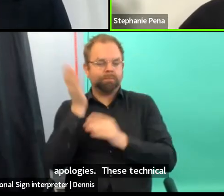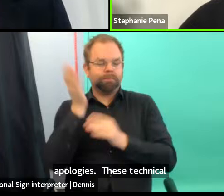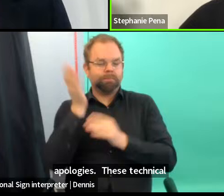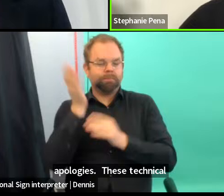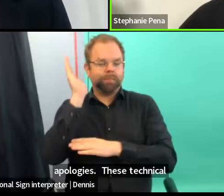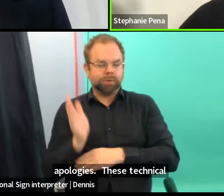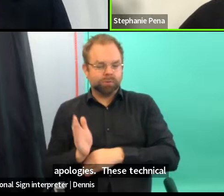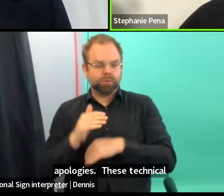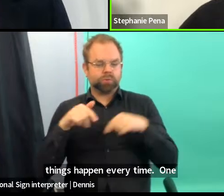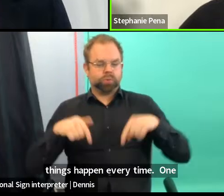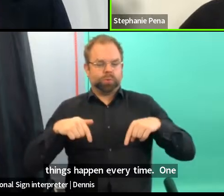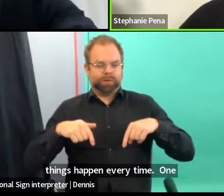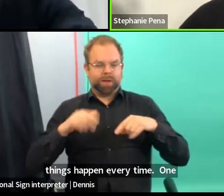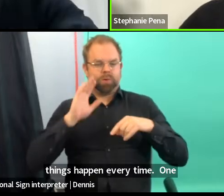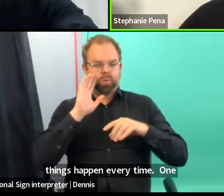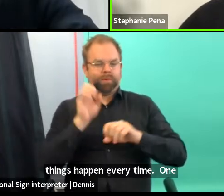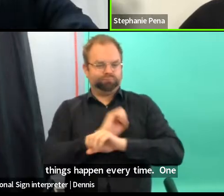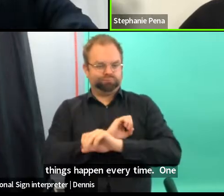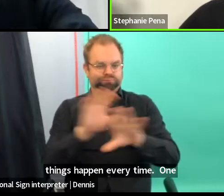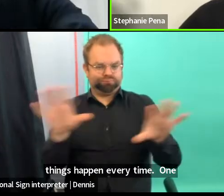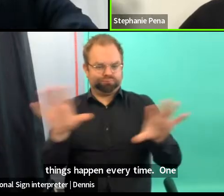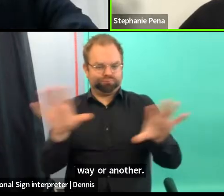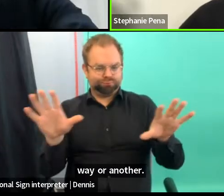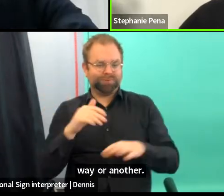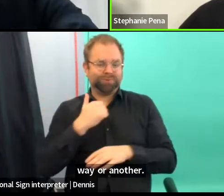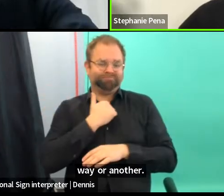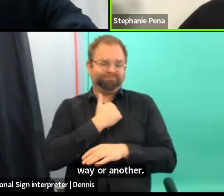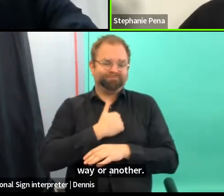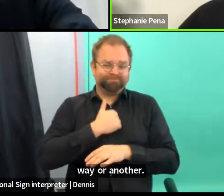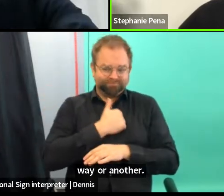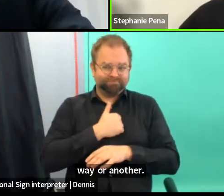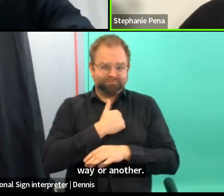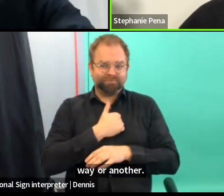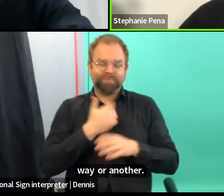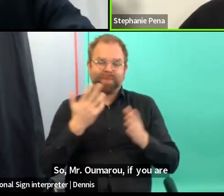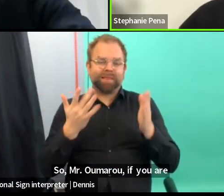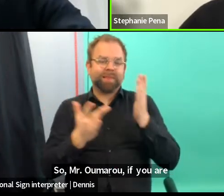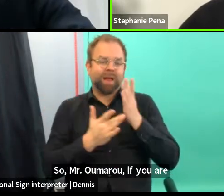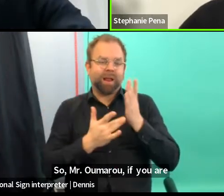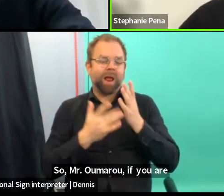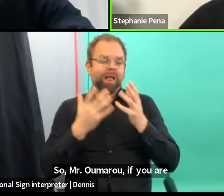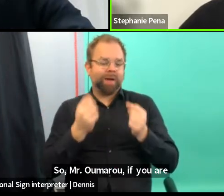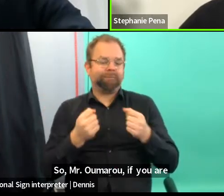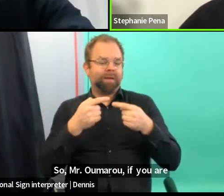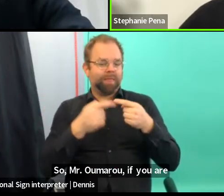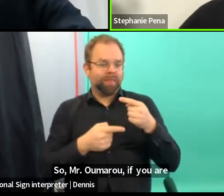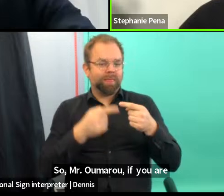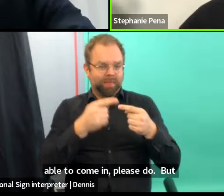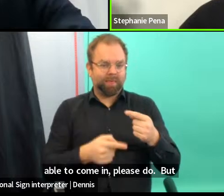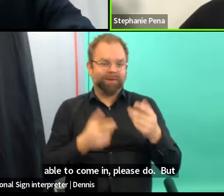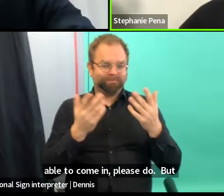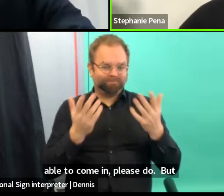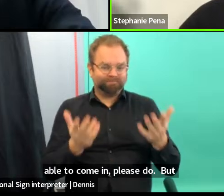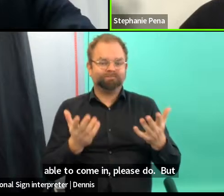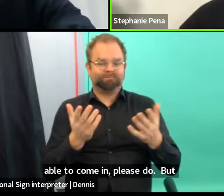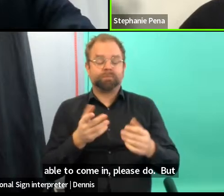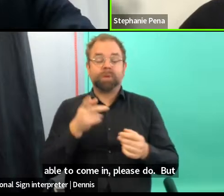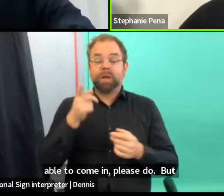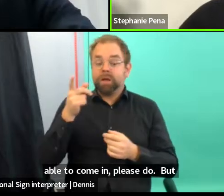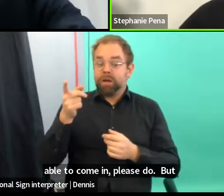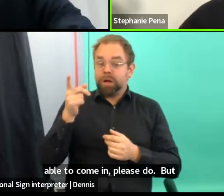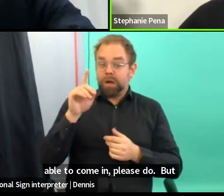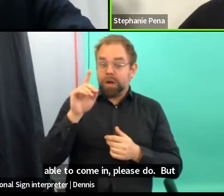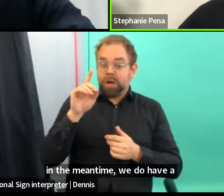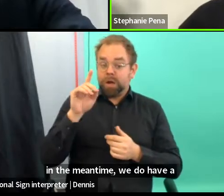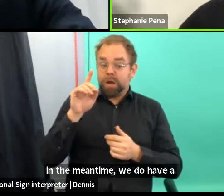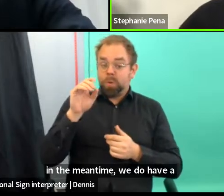So, Mr. Umaru, if you are able to come in, please do. But in the meantime, we do have a couple